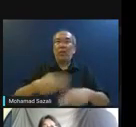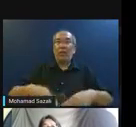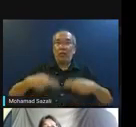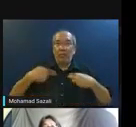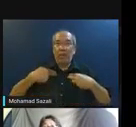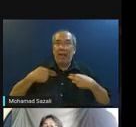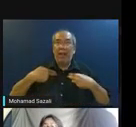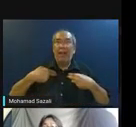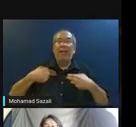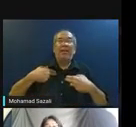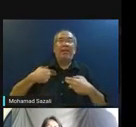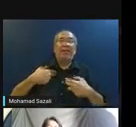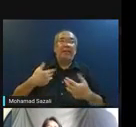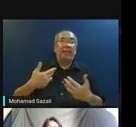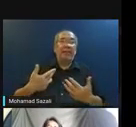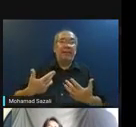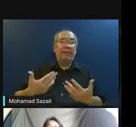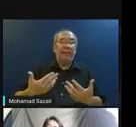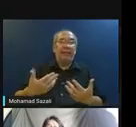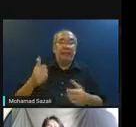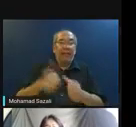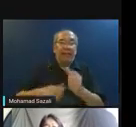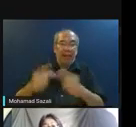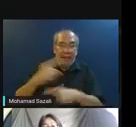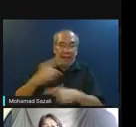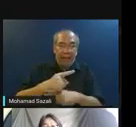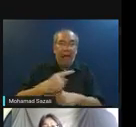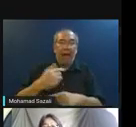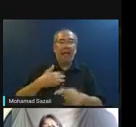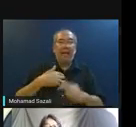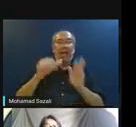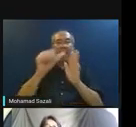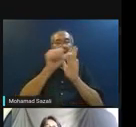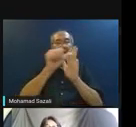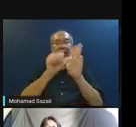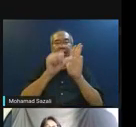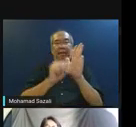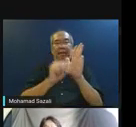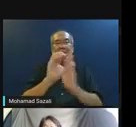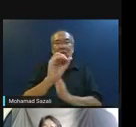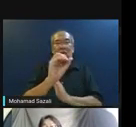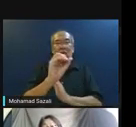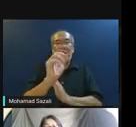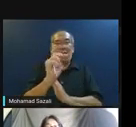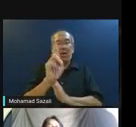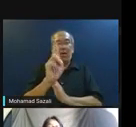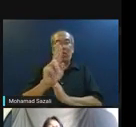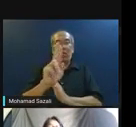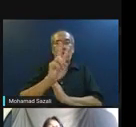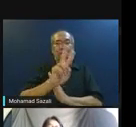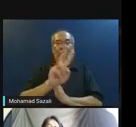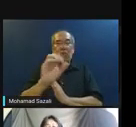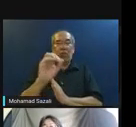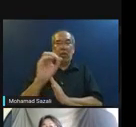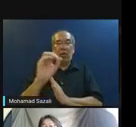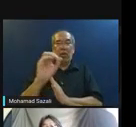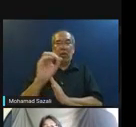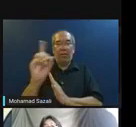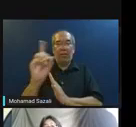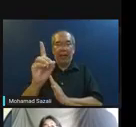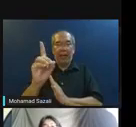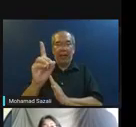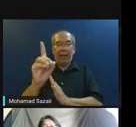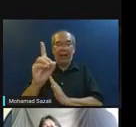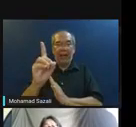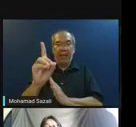So we are basically part of you. We are basically part of the society. Now we have the rights to live. We have the rights to go to schools. rights